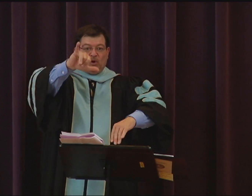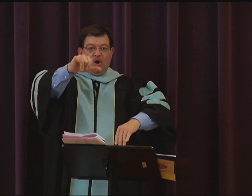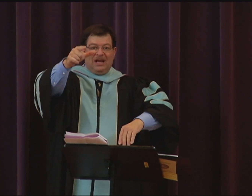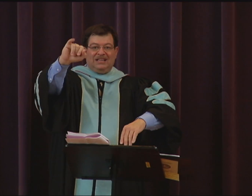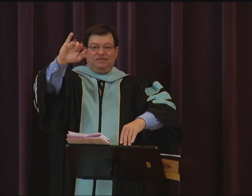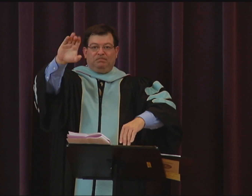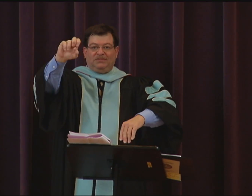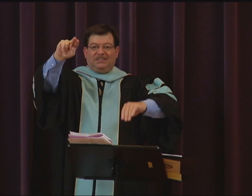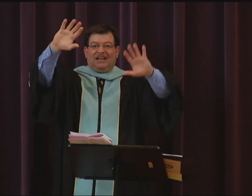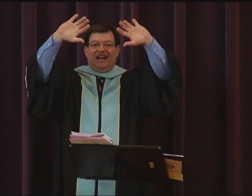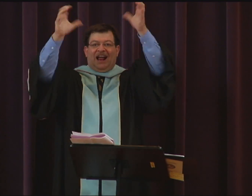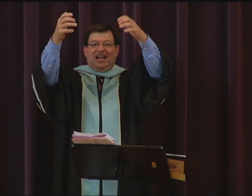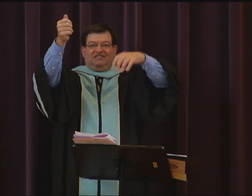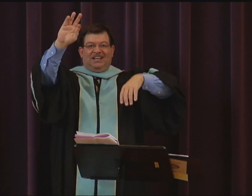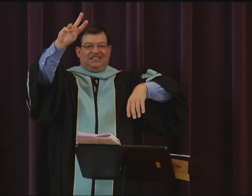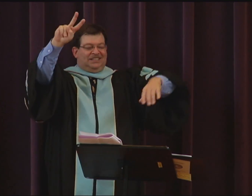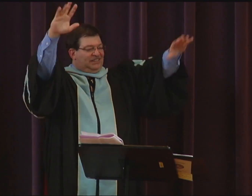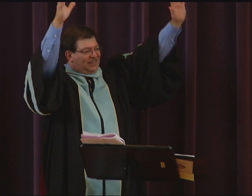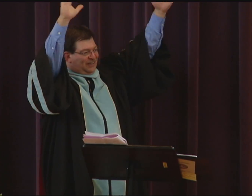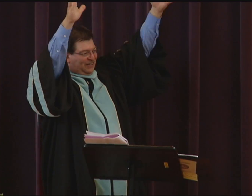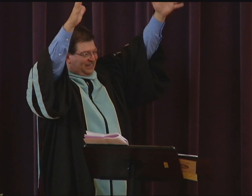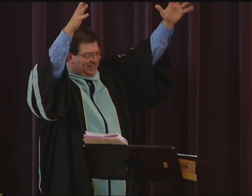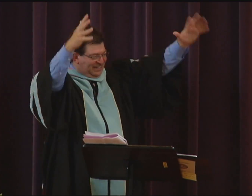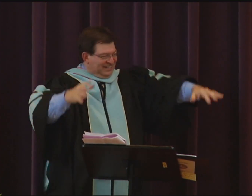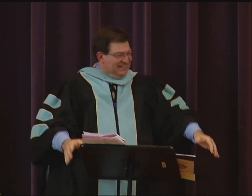Next, we have Joy M. Gibson.